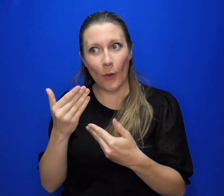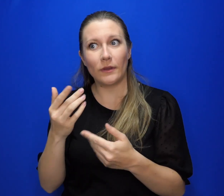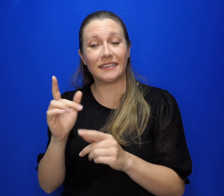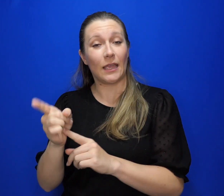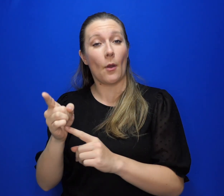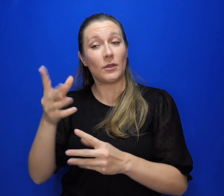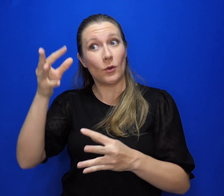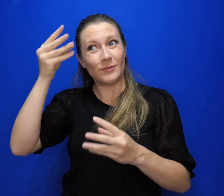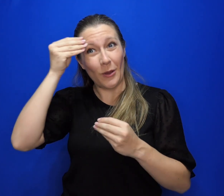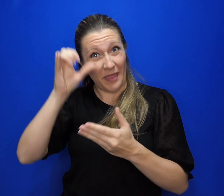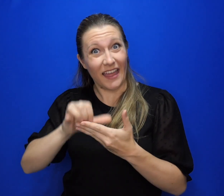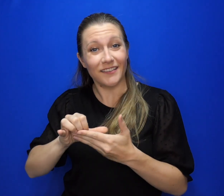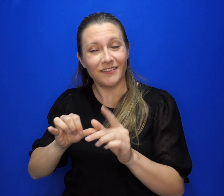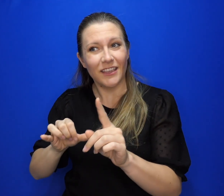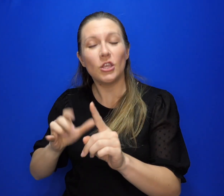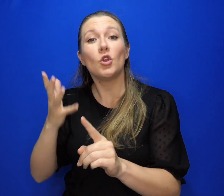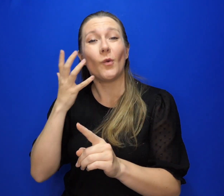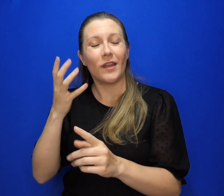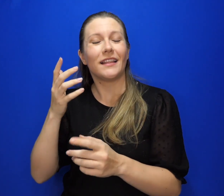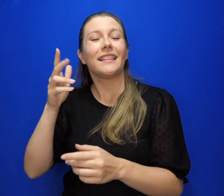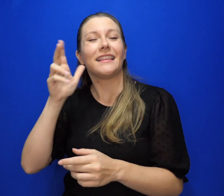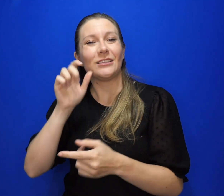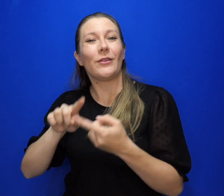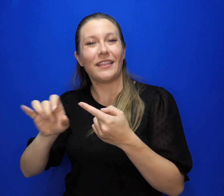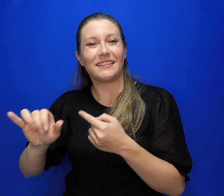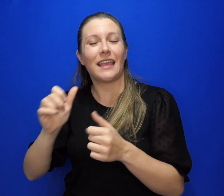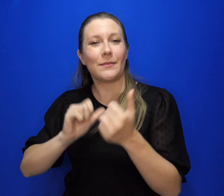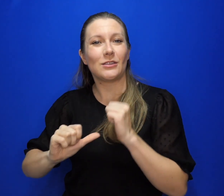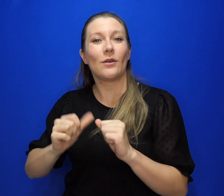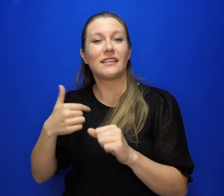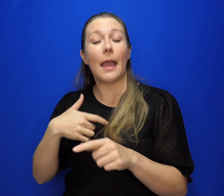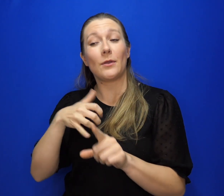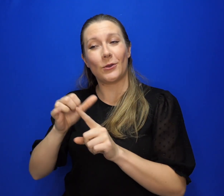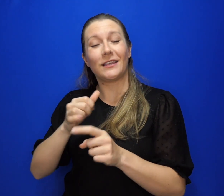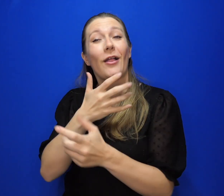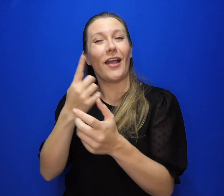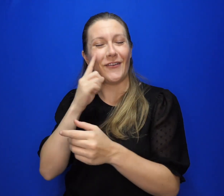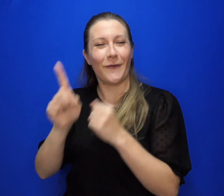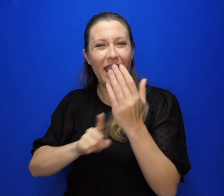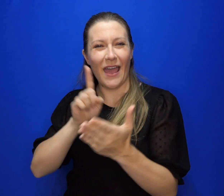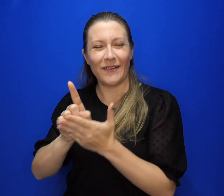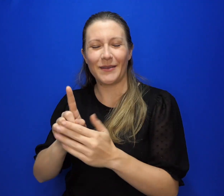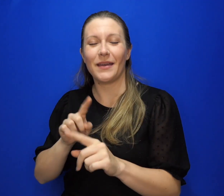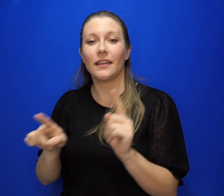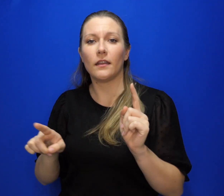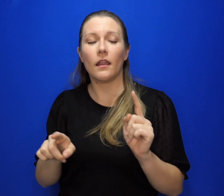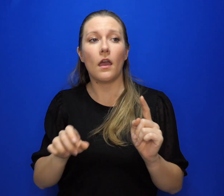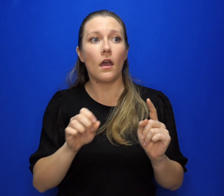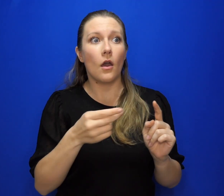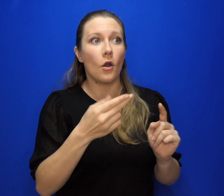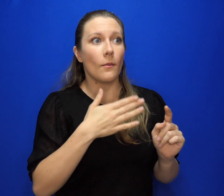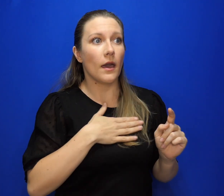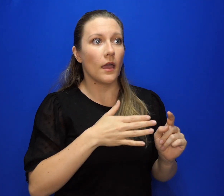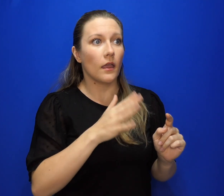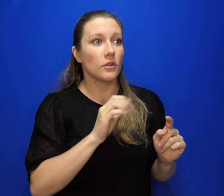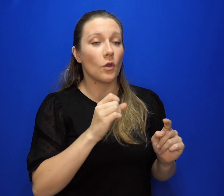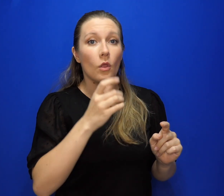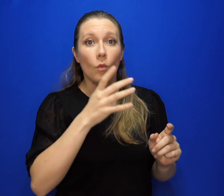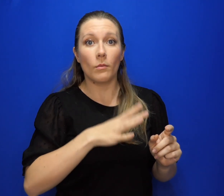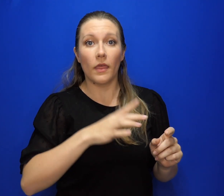take it in. You'll want to catch this episode when it comes out because it's just me cursing a lot for an hour. Oh, my God. So the woman thought that